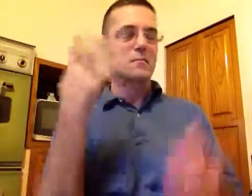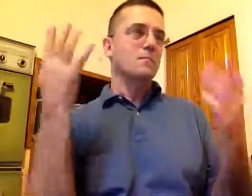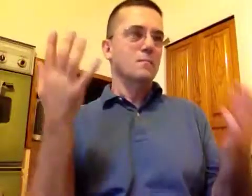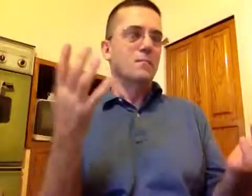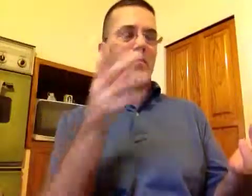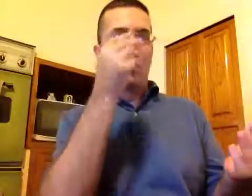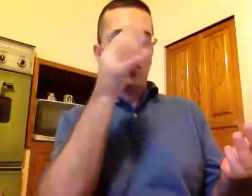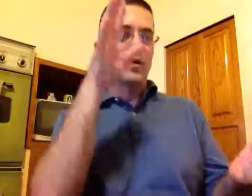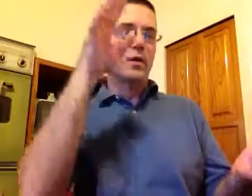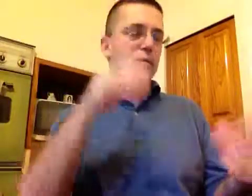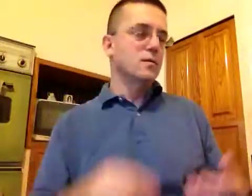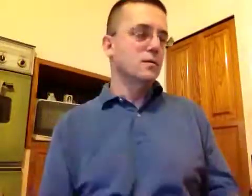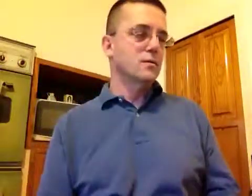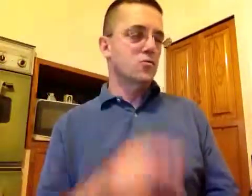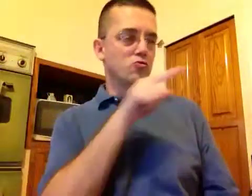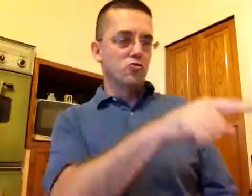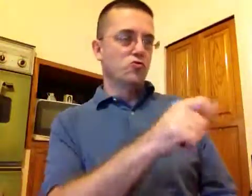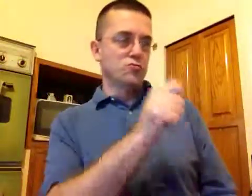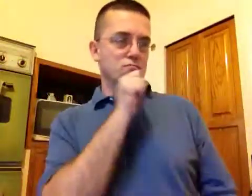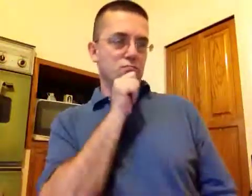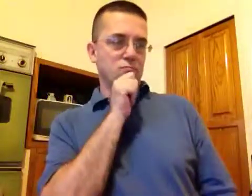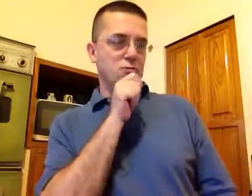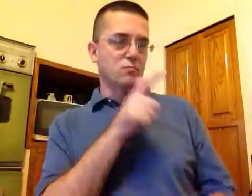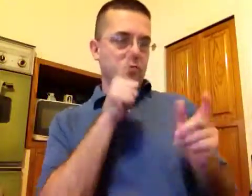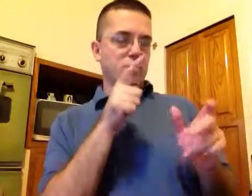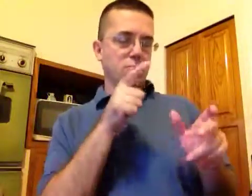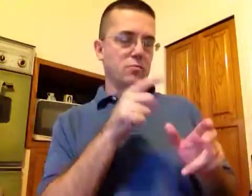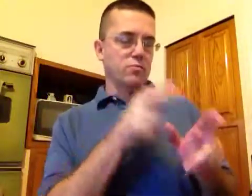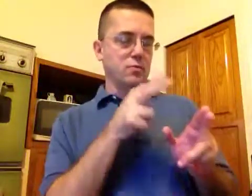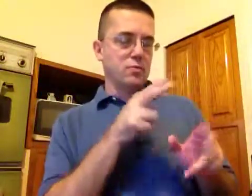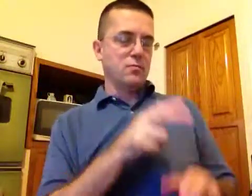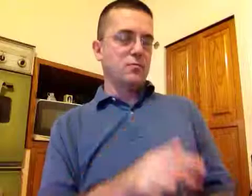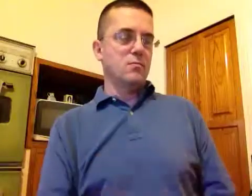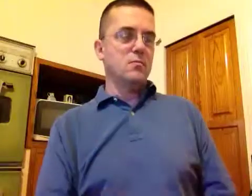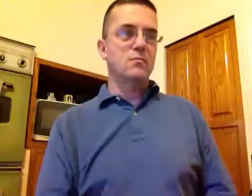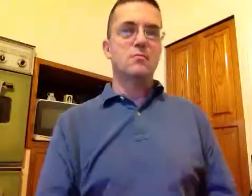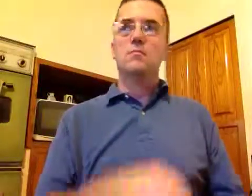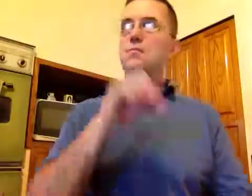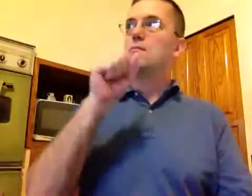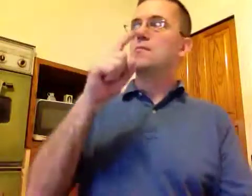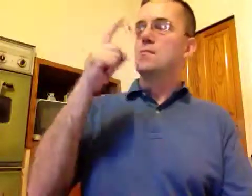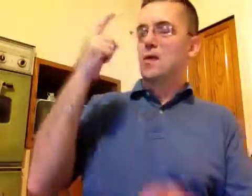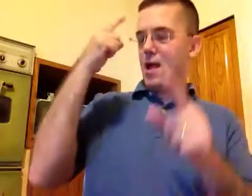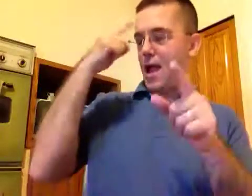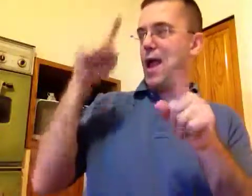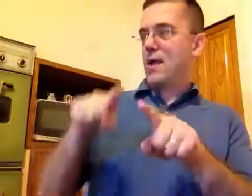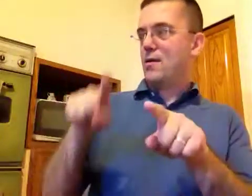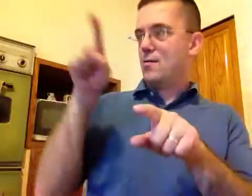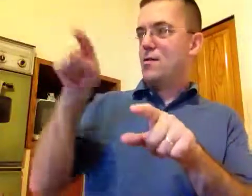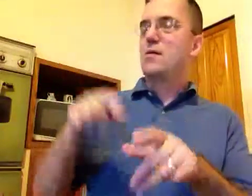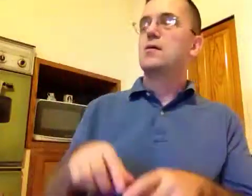mean, you are the secret weapon, dude, not the credit card. Yeah. I'm agreeing with what you're saying.